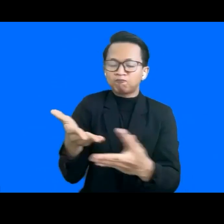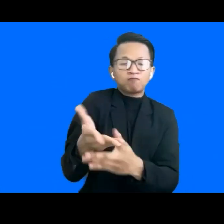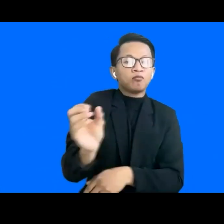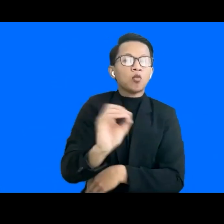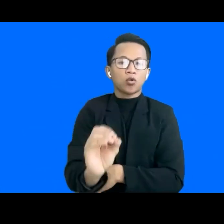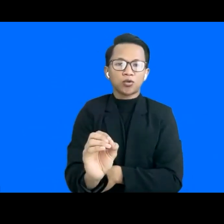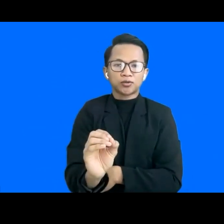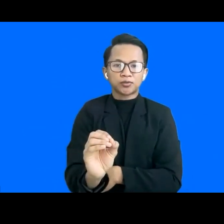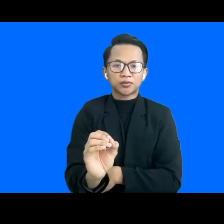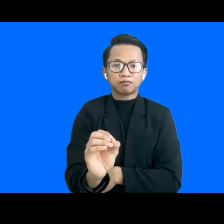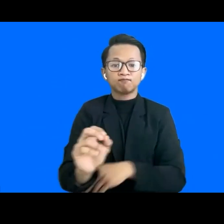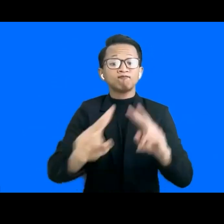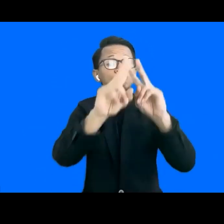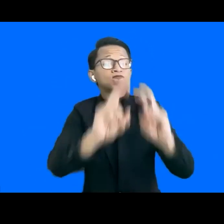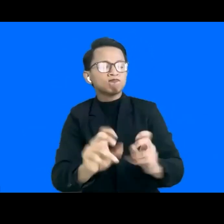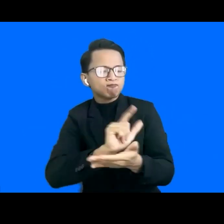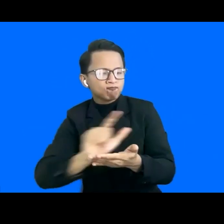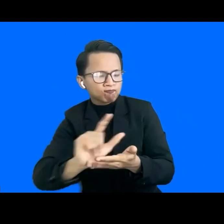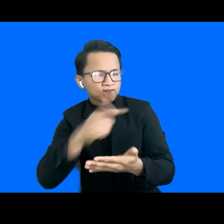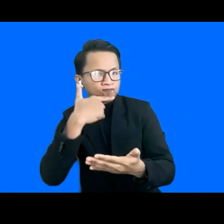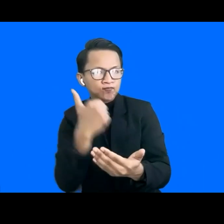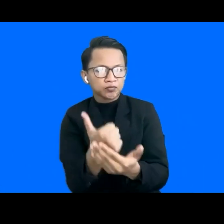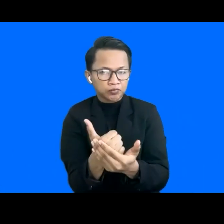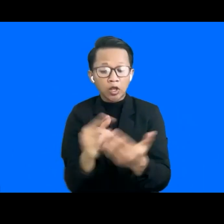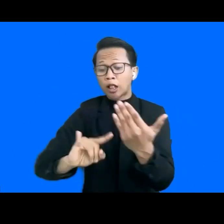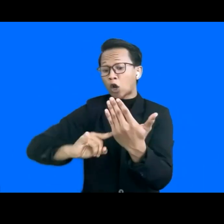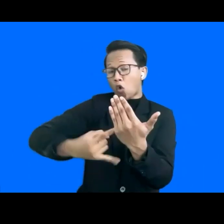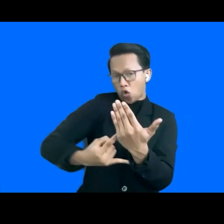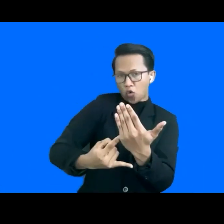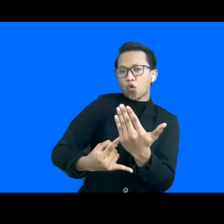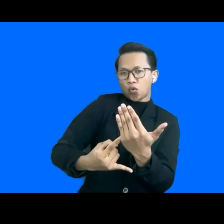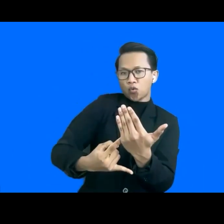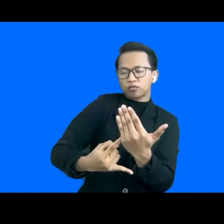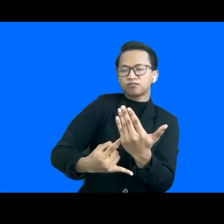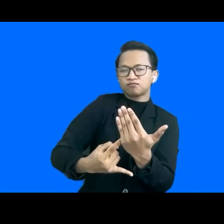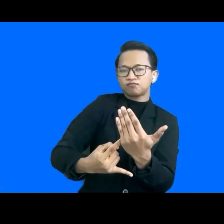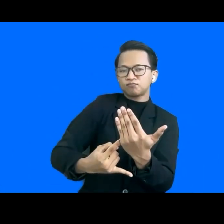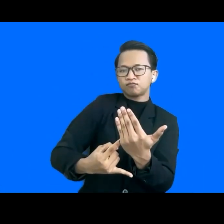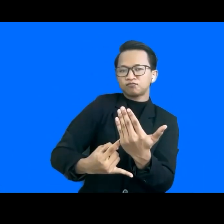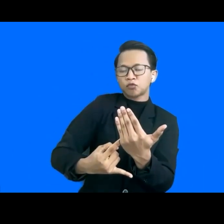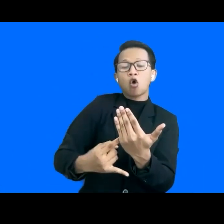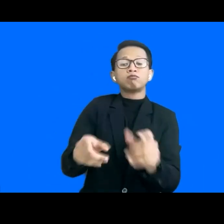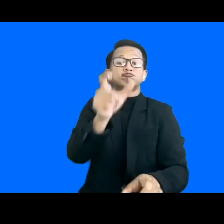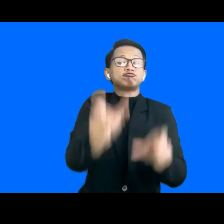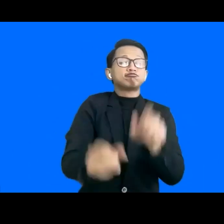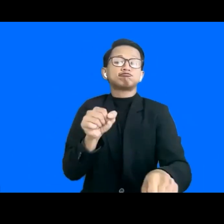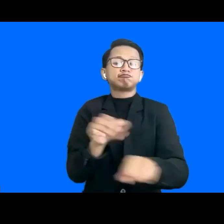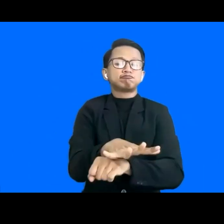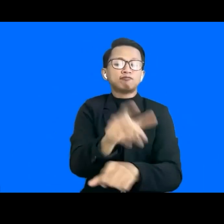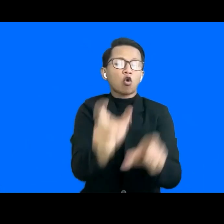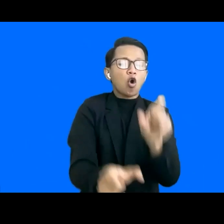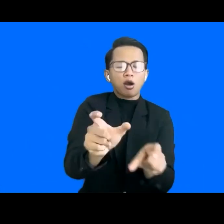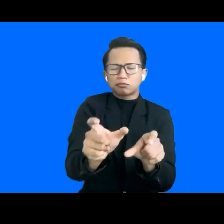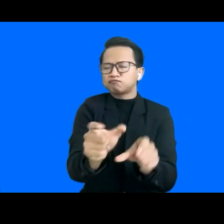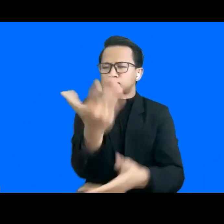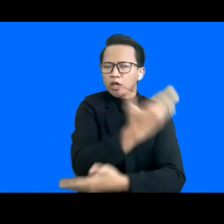perspective, this report is very timely. We know technology has the potential to negatively disrupt the way persons with disabilities engage with